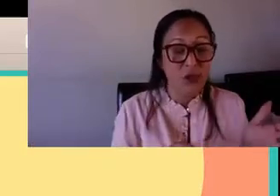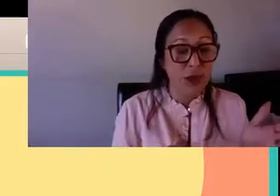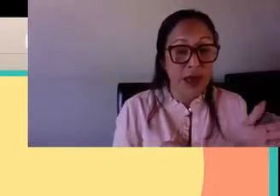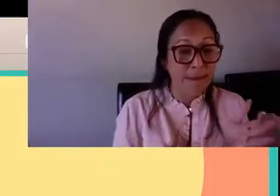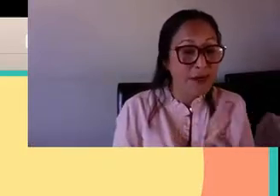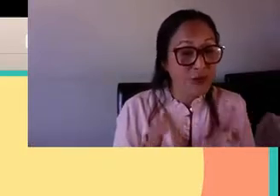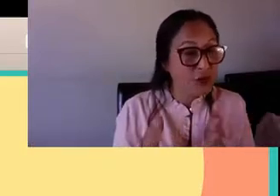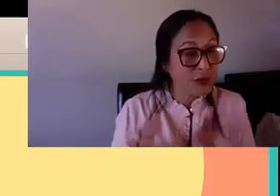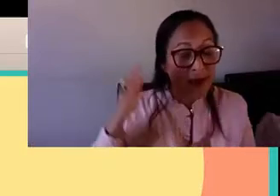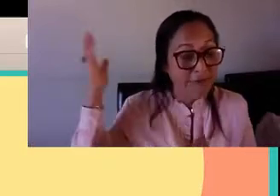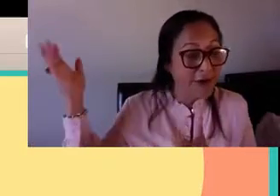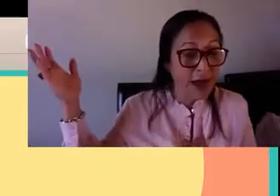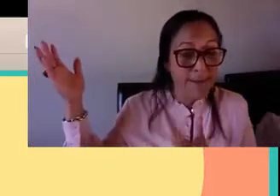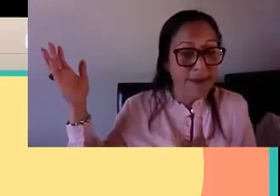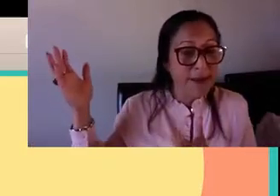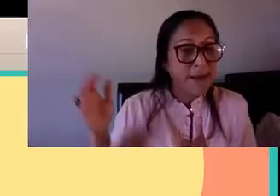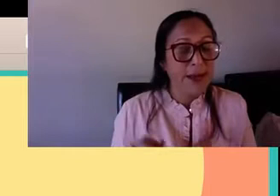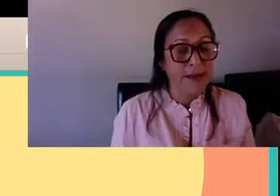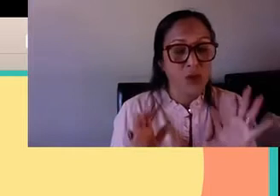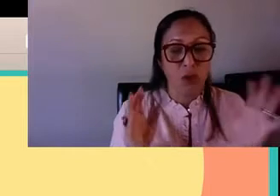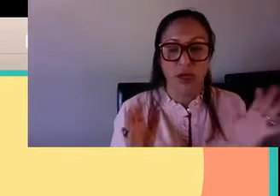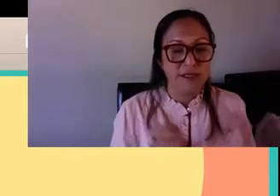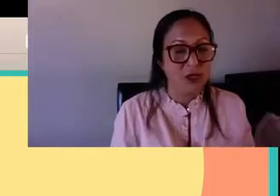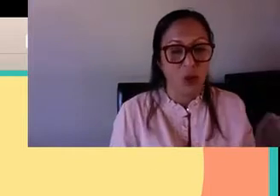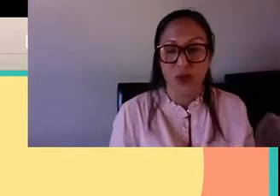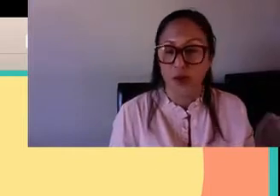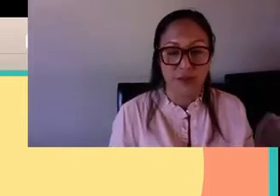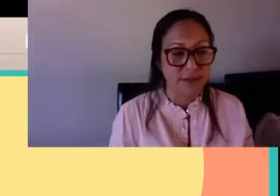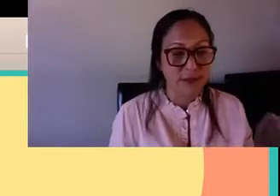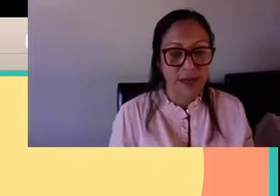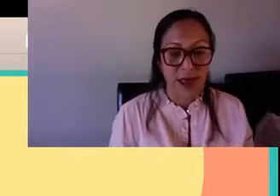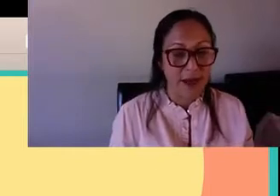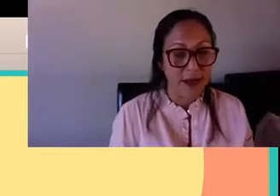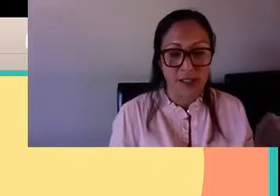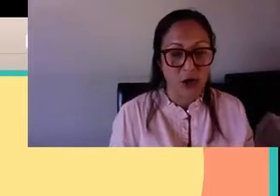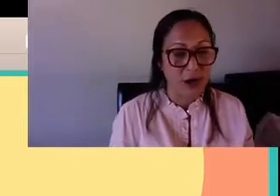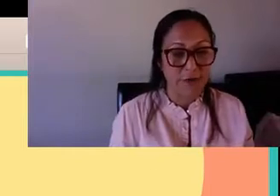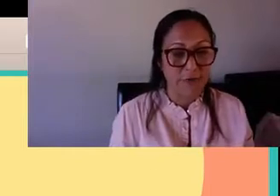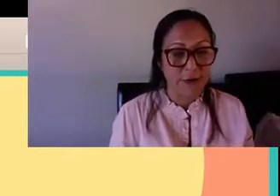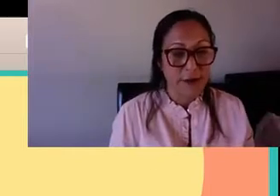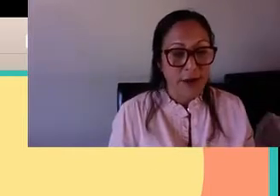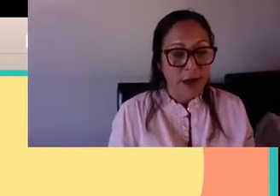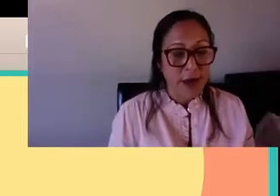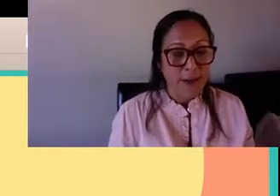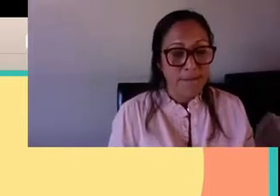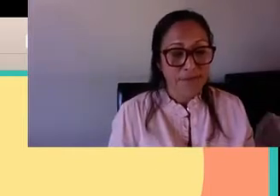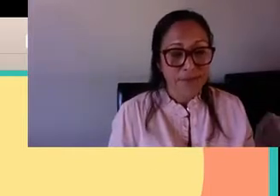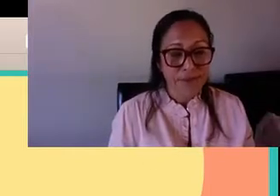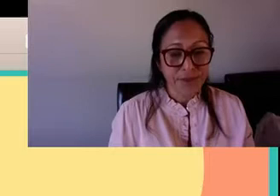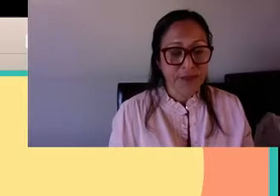to do between 2.5 and up, but we wouldn't start with those uh, starting off.